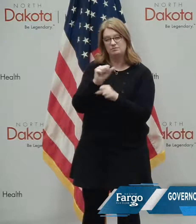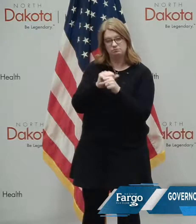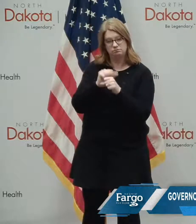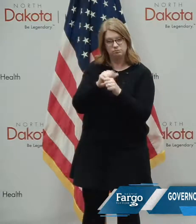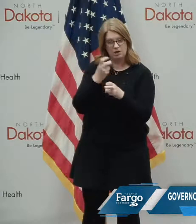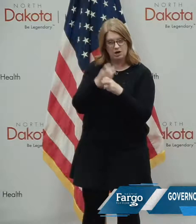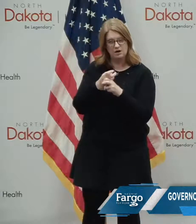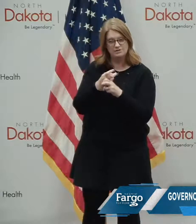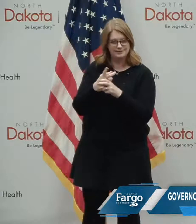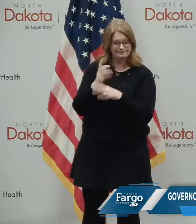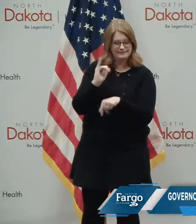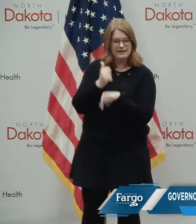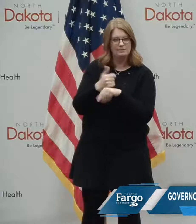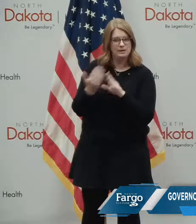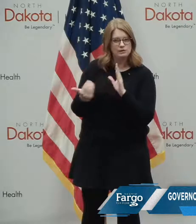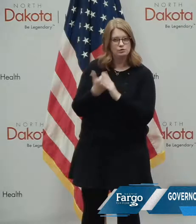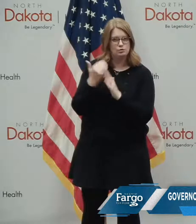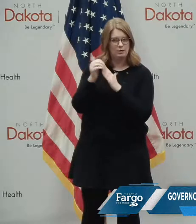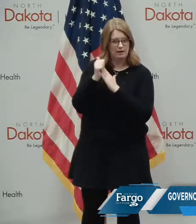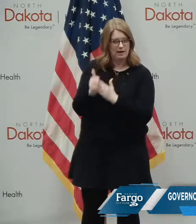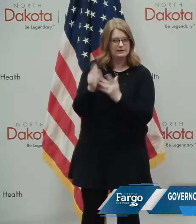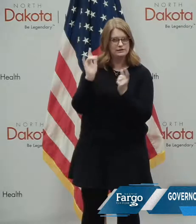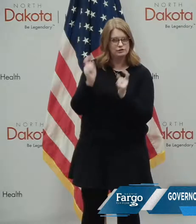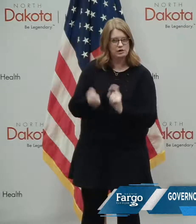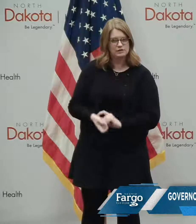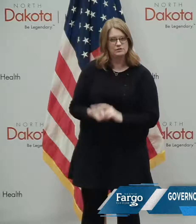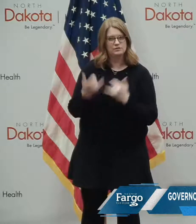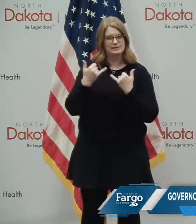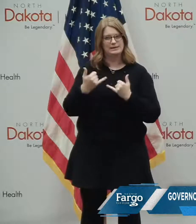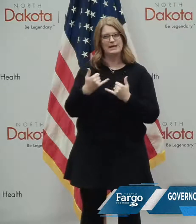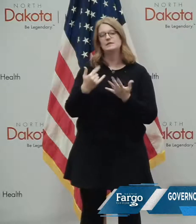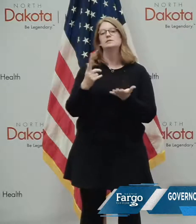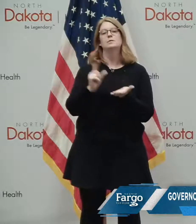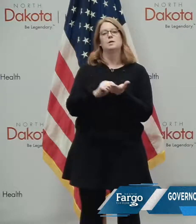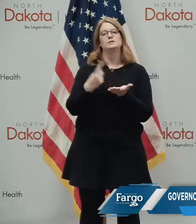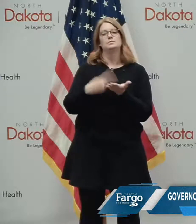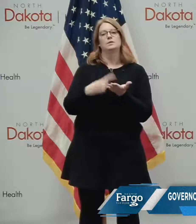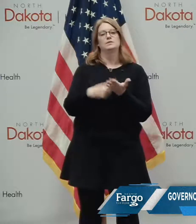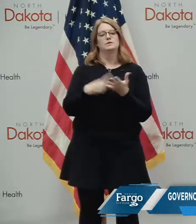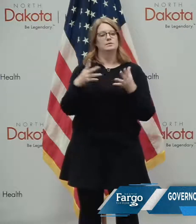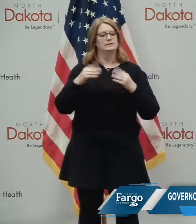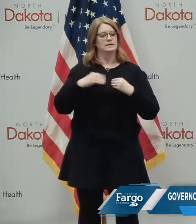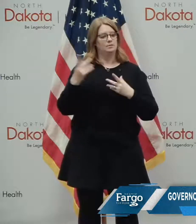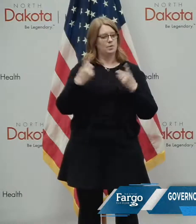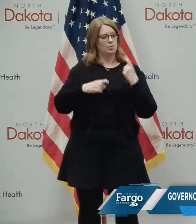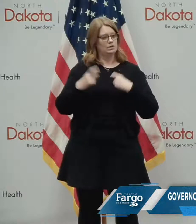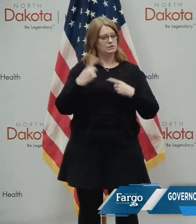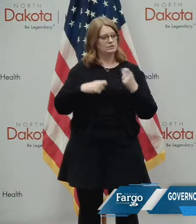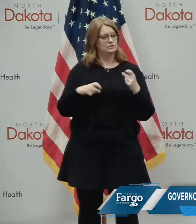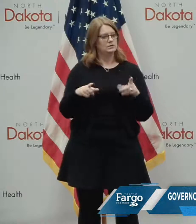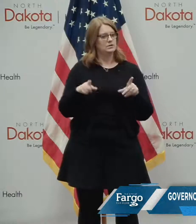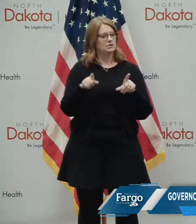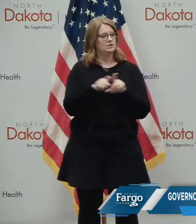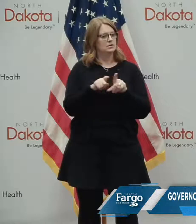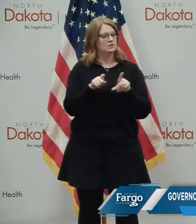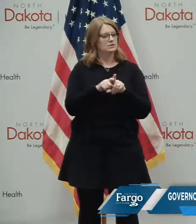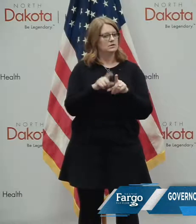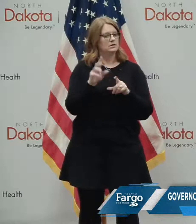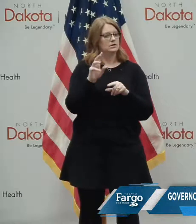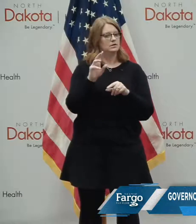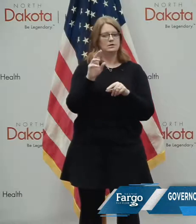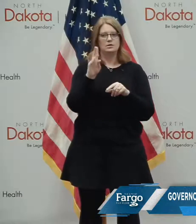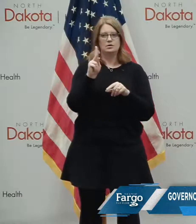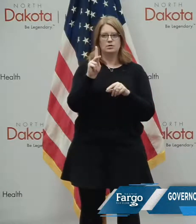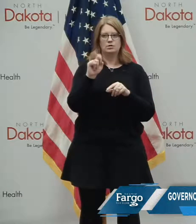made in time for today's press briefing. With that, we'll stand for questions, and again, both Kirby and Molly are